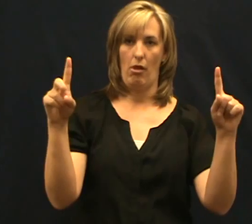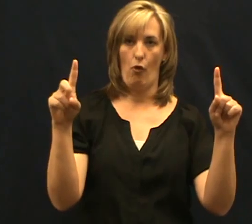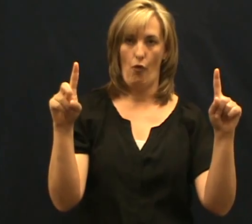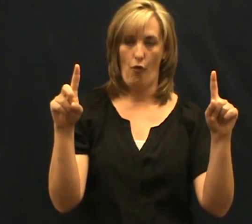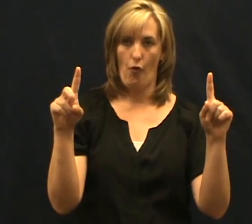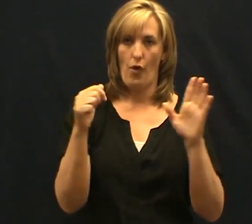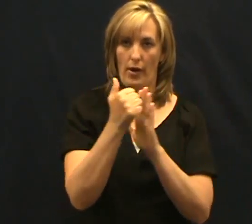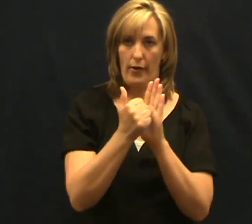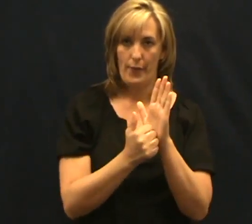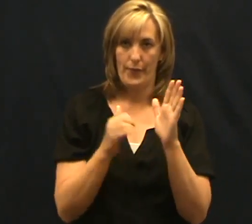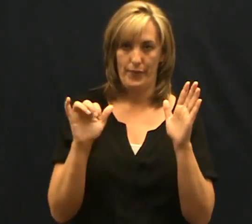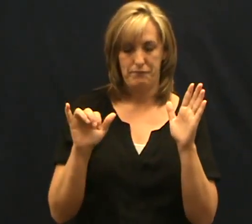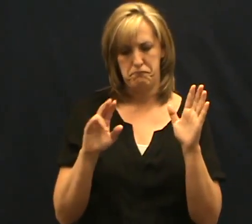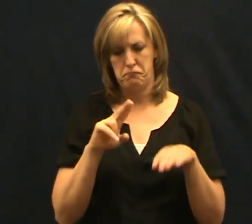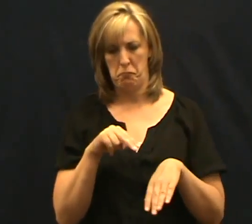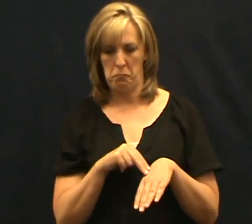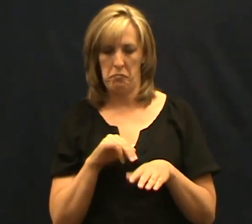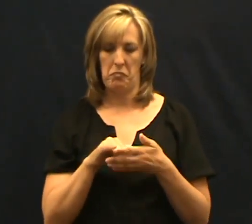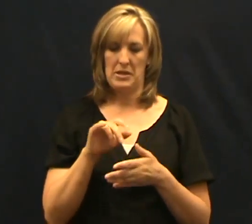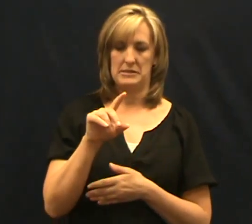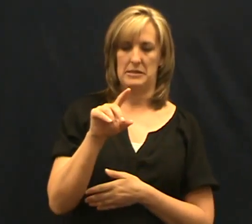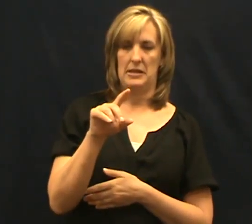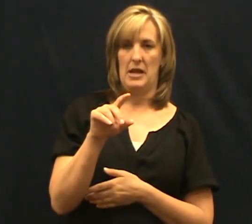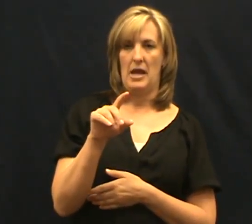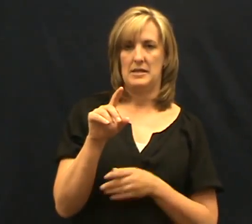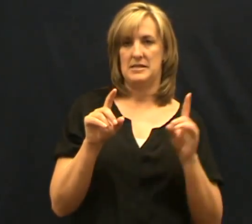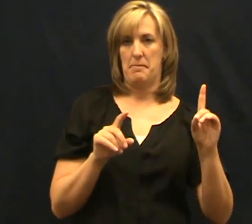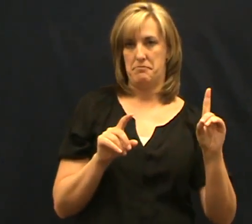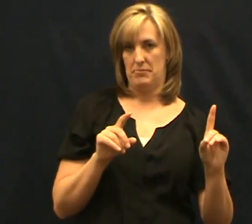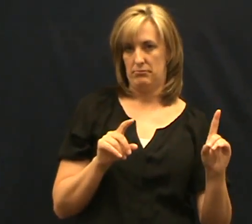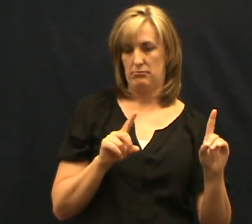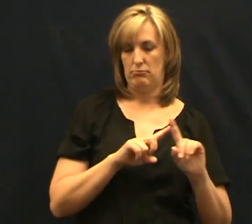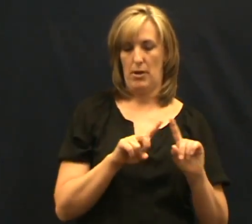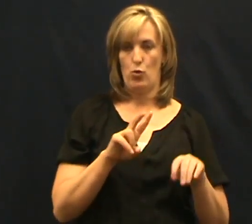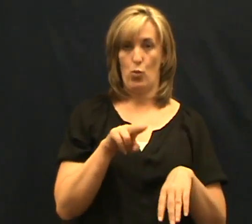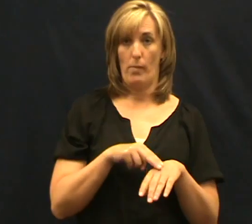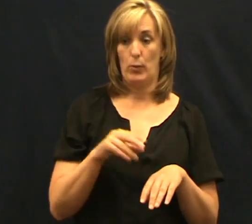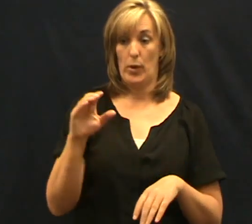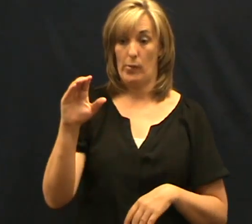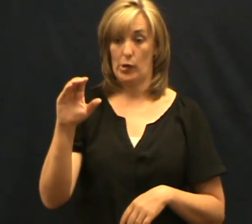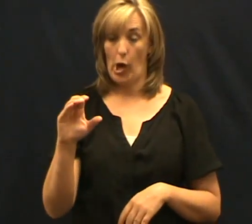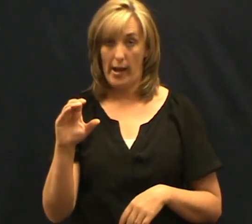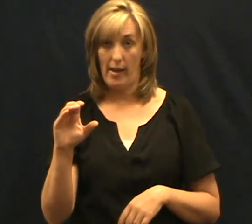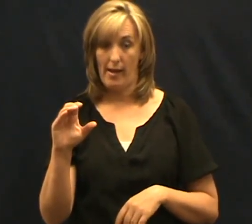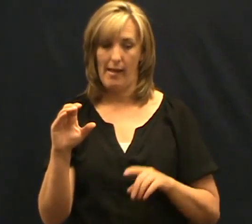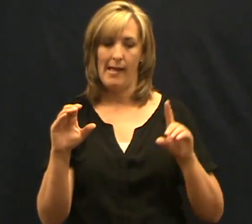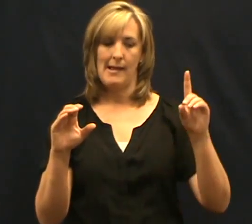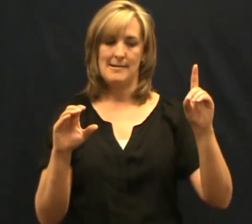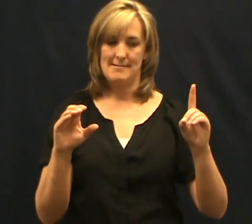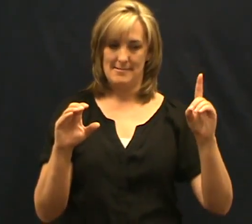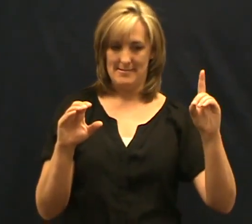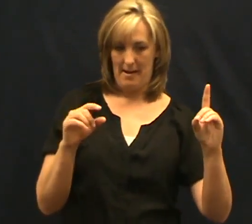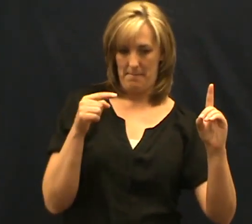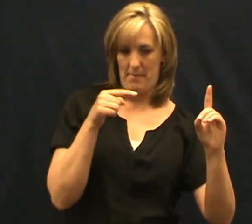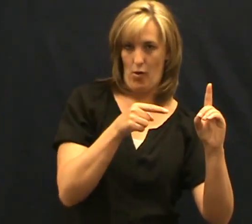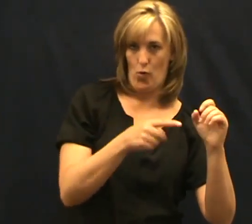debit balance. And so to close it, we would credit it for the balance that's in there and debit retained earnings, because a debit again to